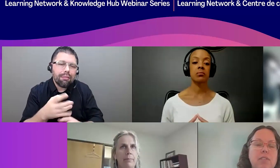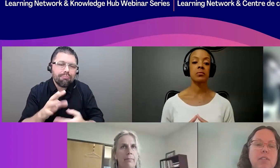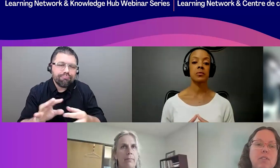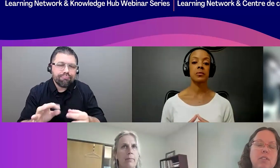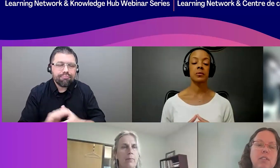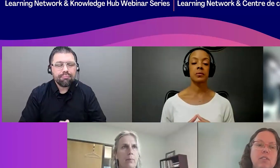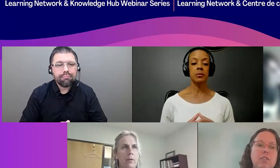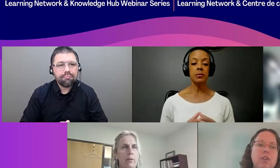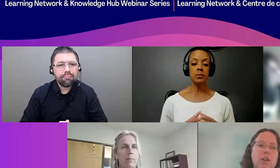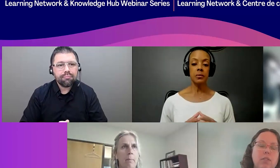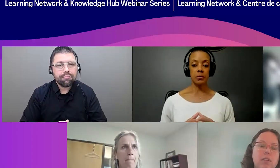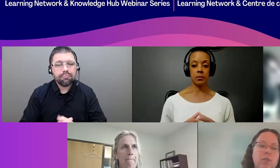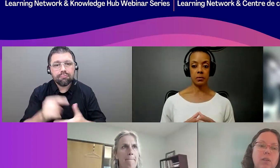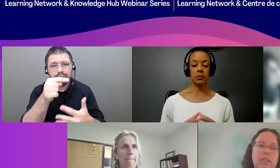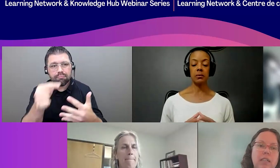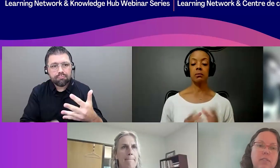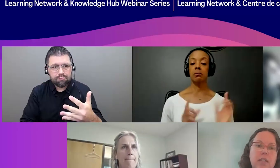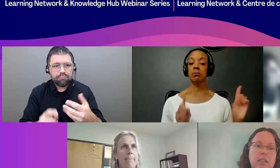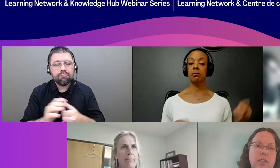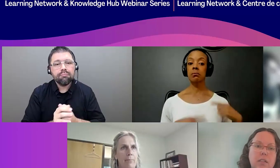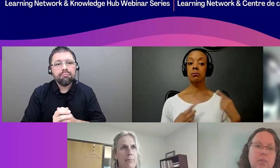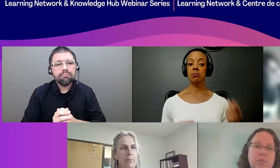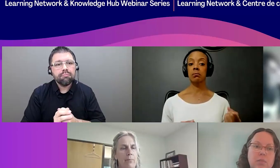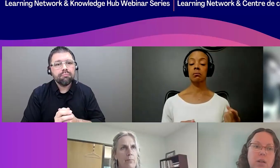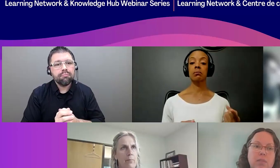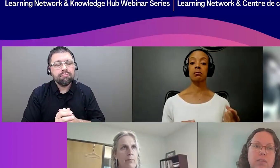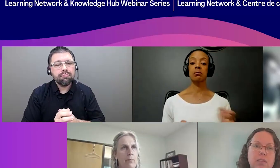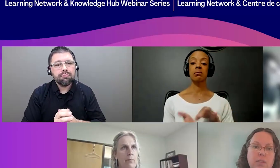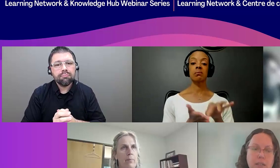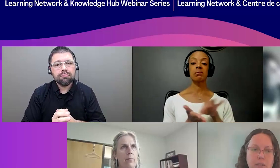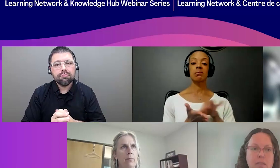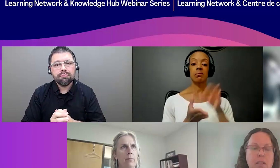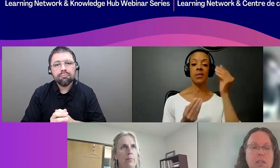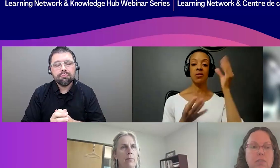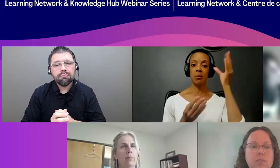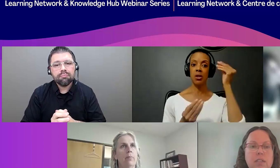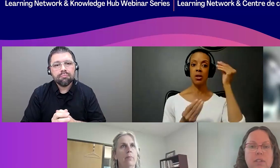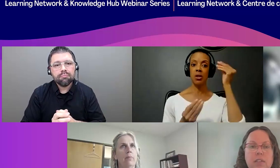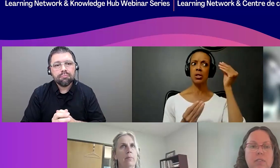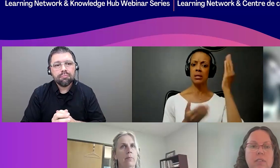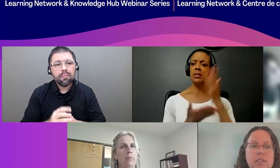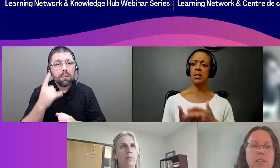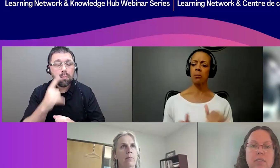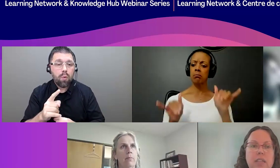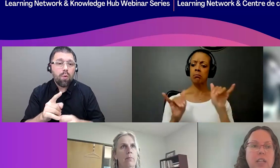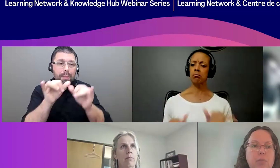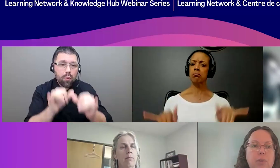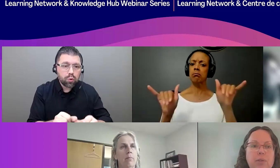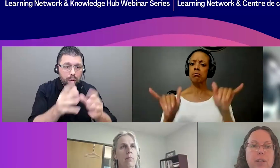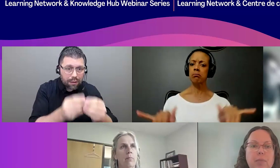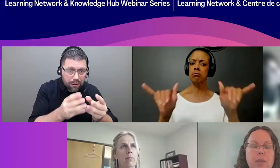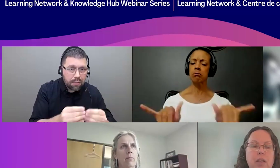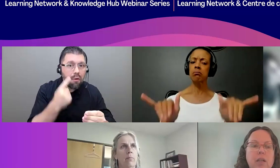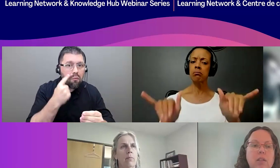we have seen so far with the quantitative data some promising trends for the effectiveness of the